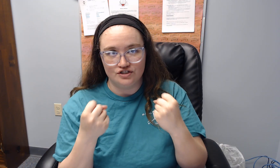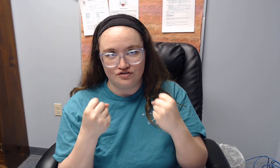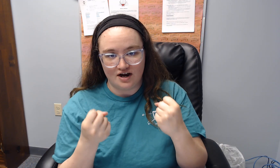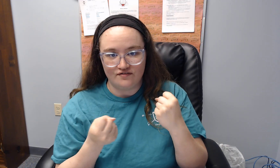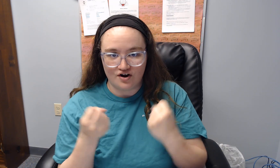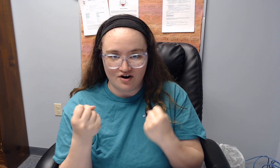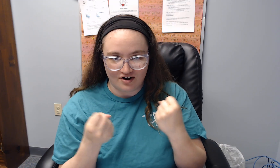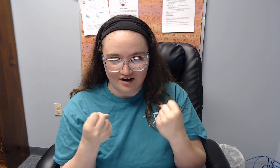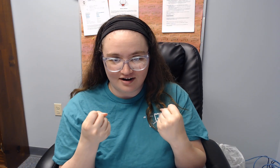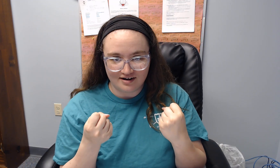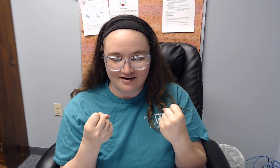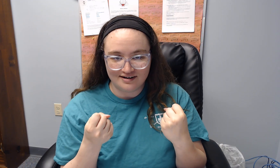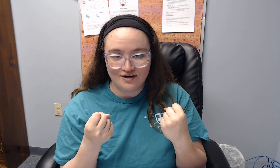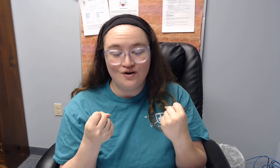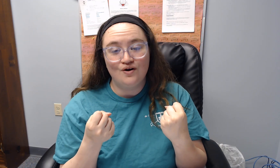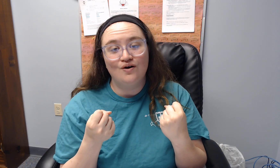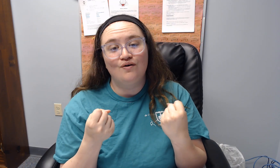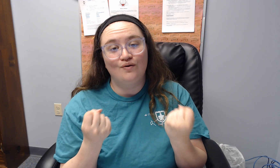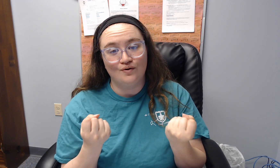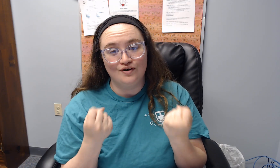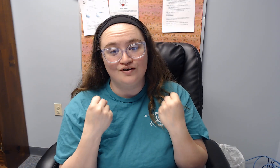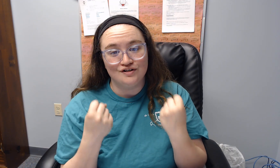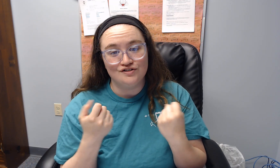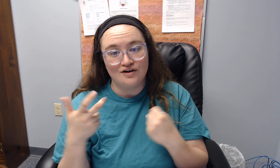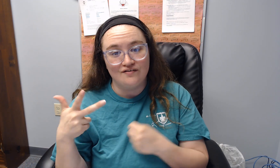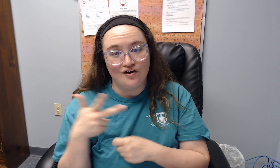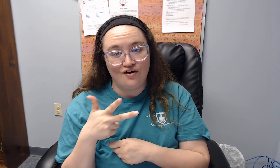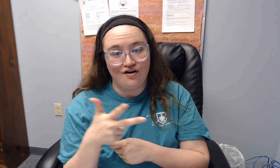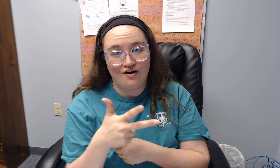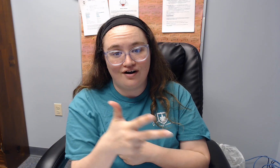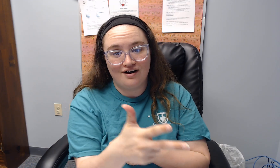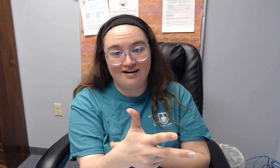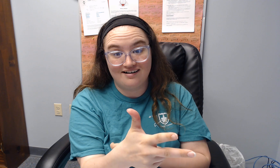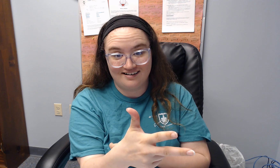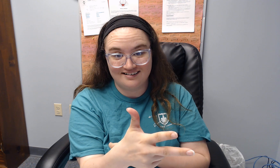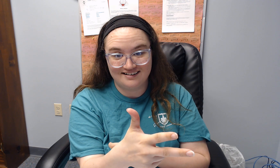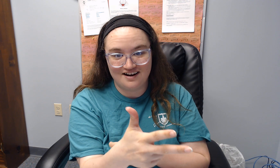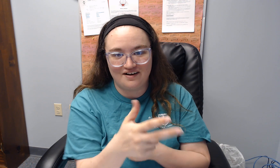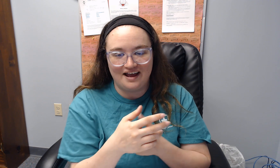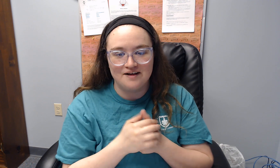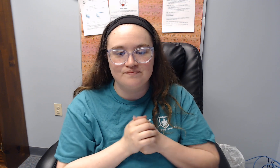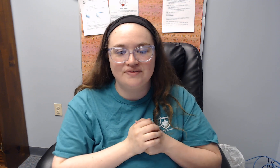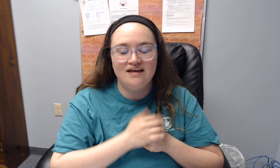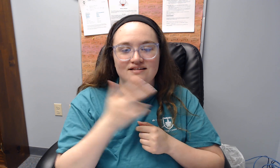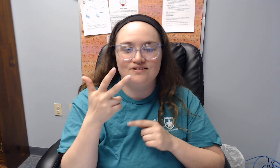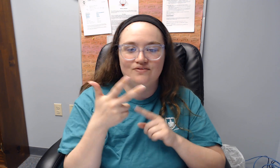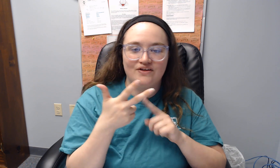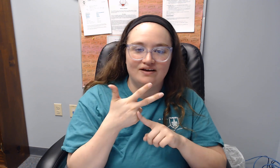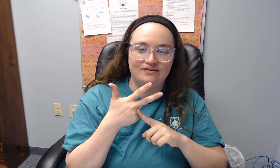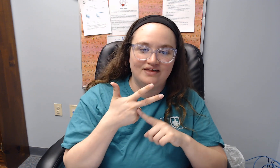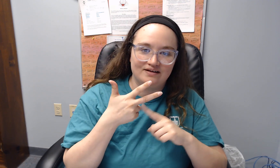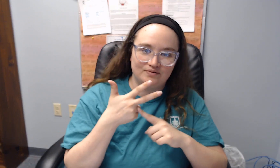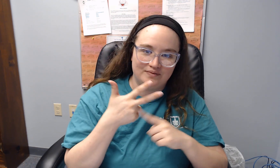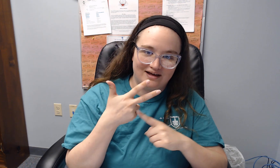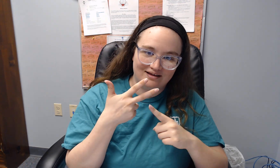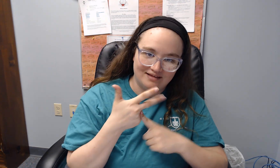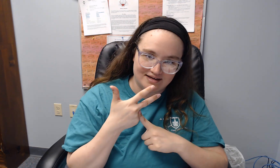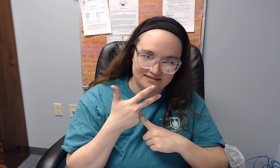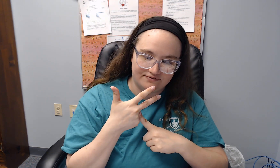a car, or you can drive a car. Okay, so that would be a